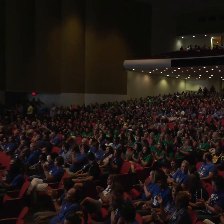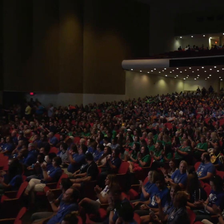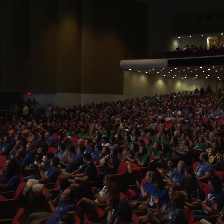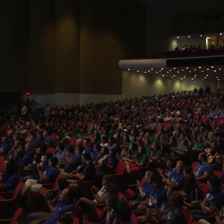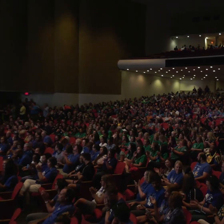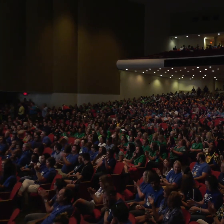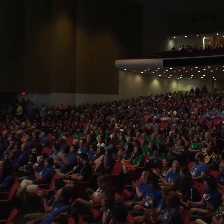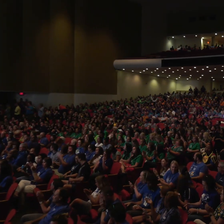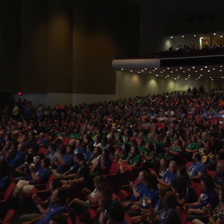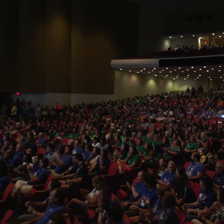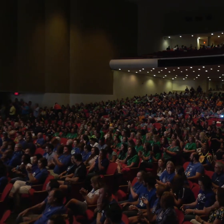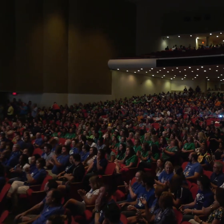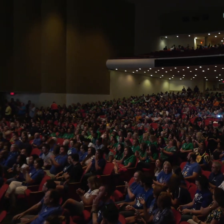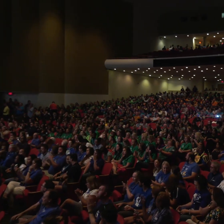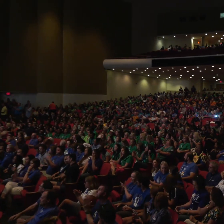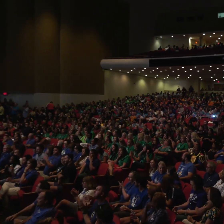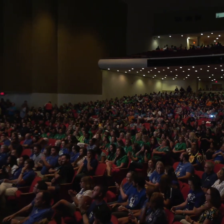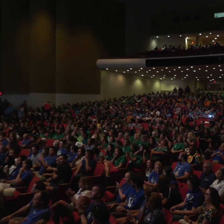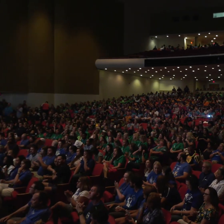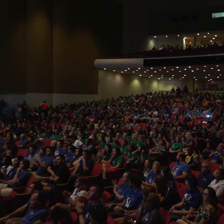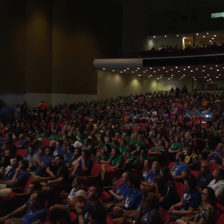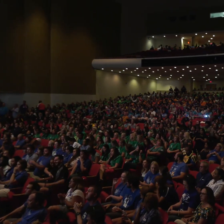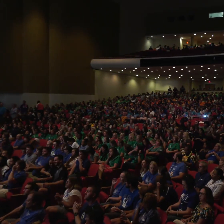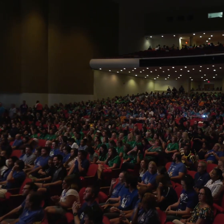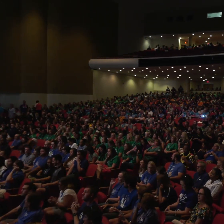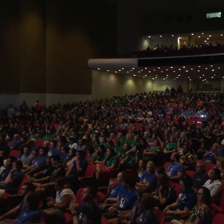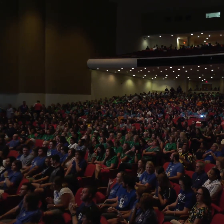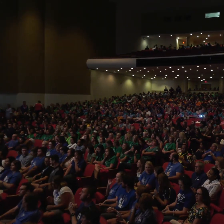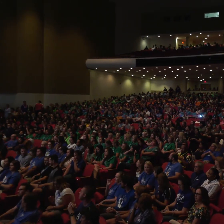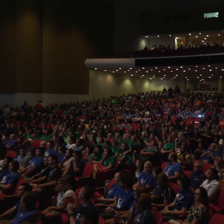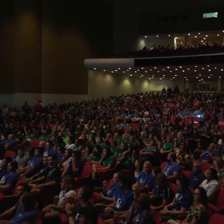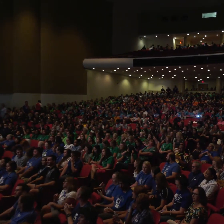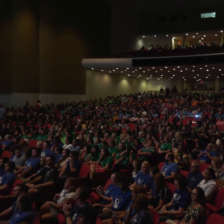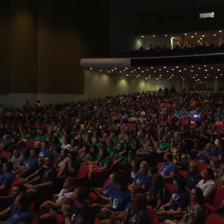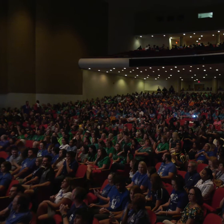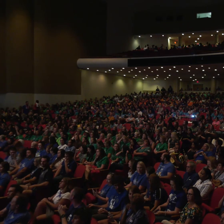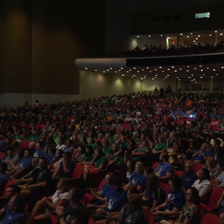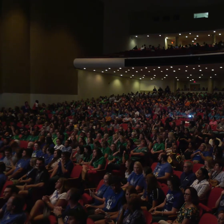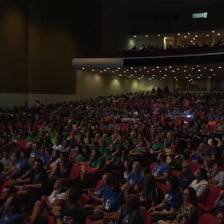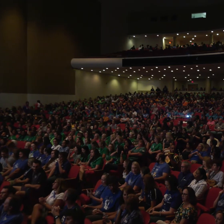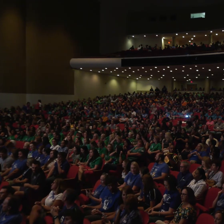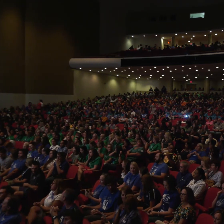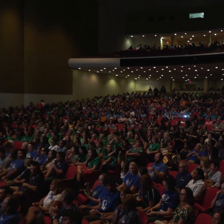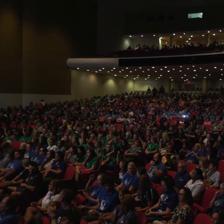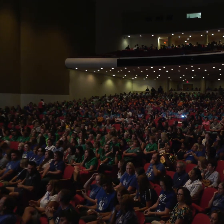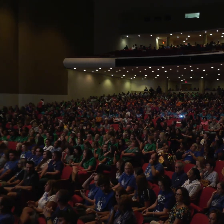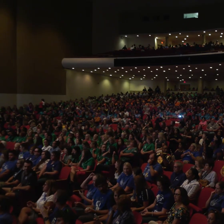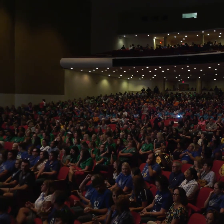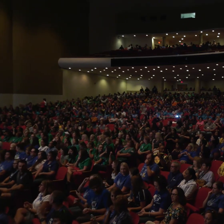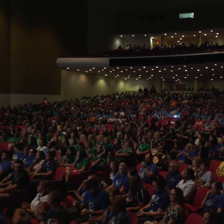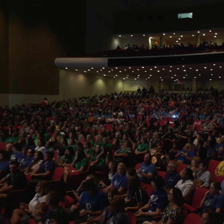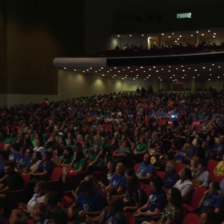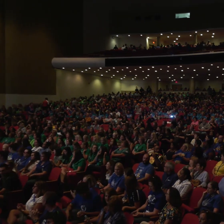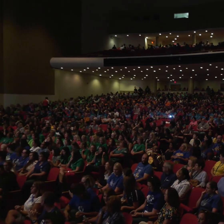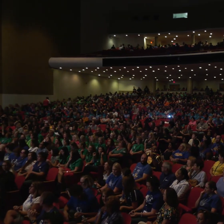So if you see someone with a Hawaiian lei on, just tell them you love them and welcome to LCS.